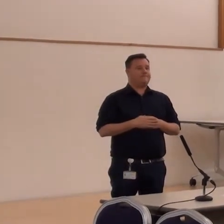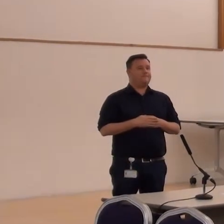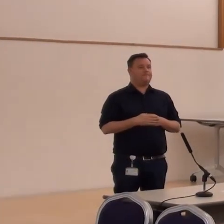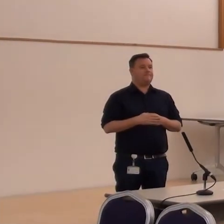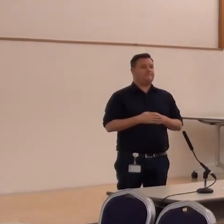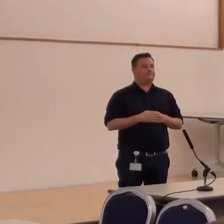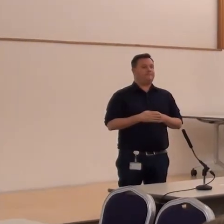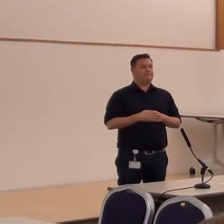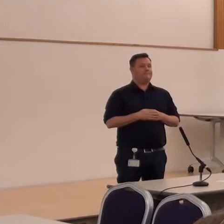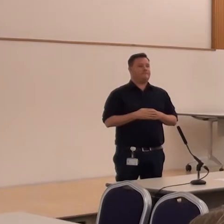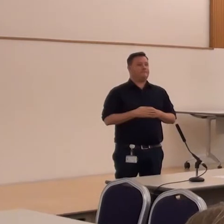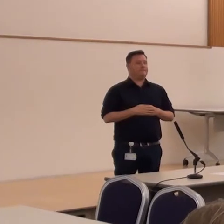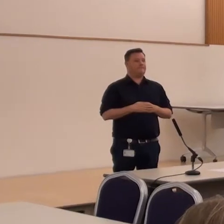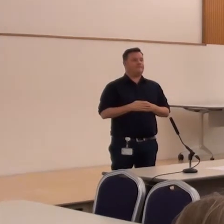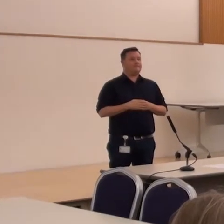Anybody?